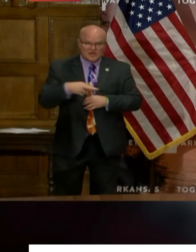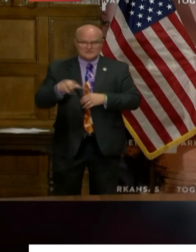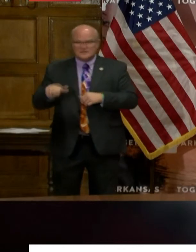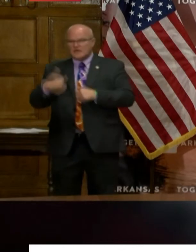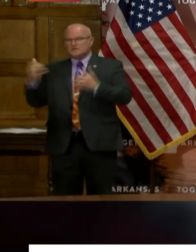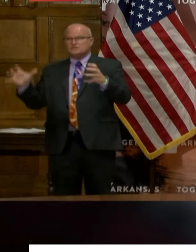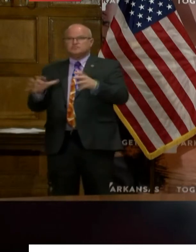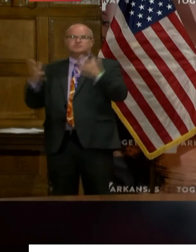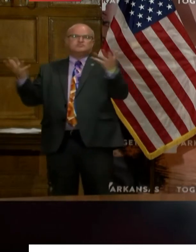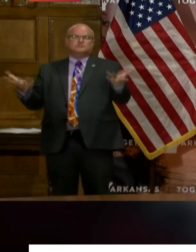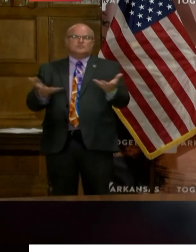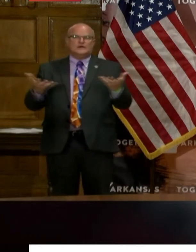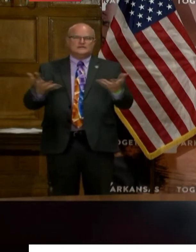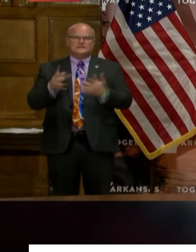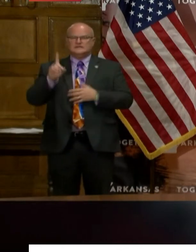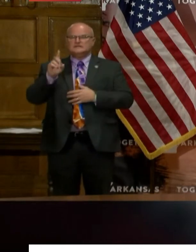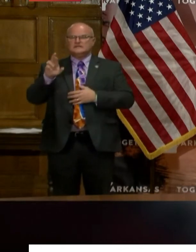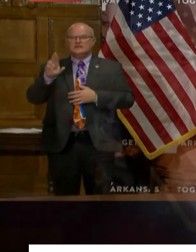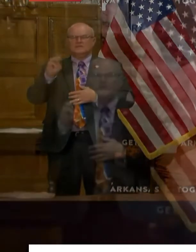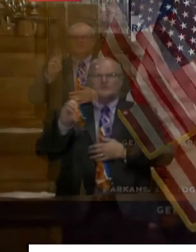activity? Dr. Romero.